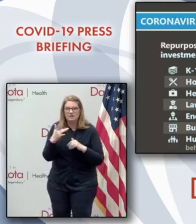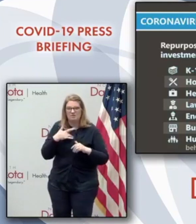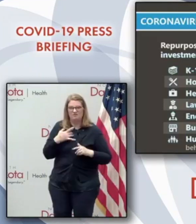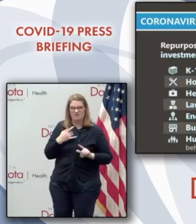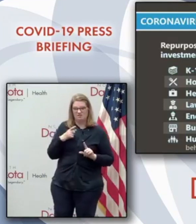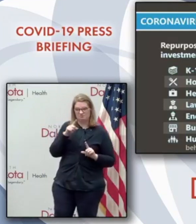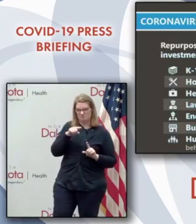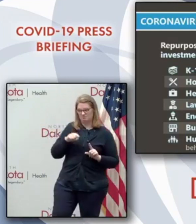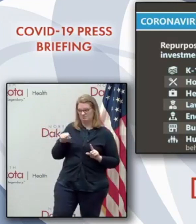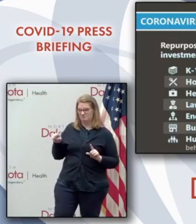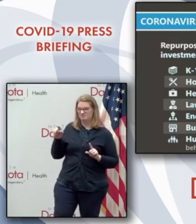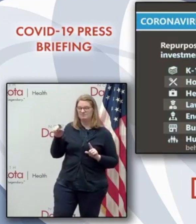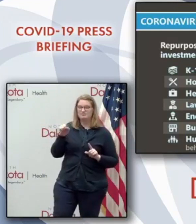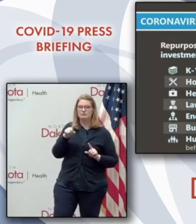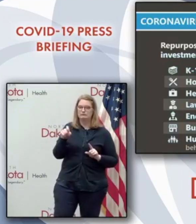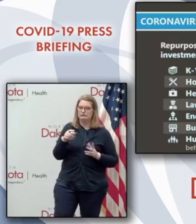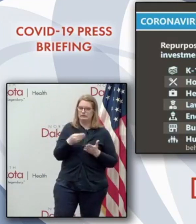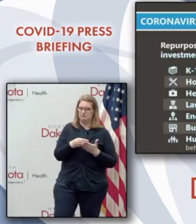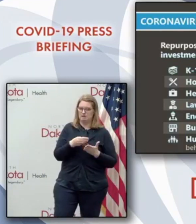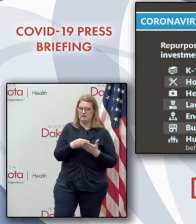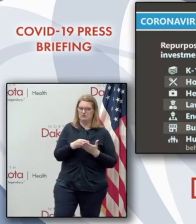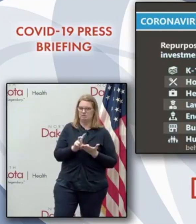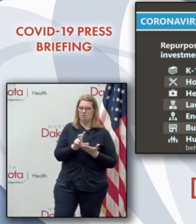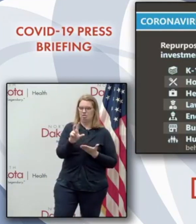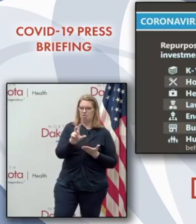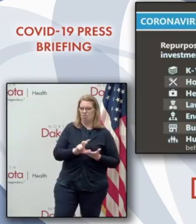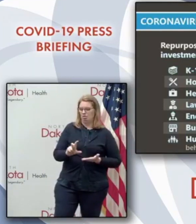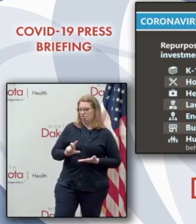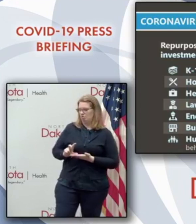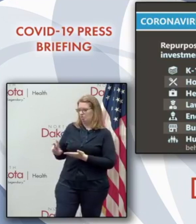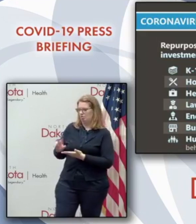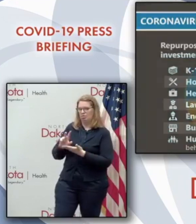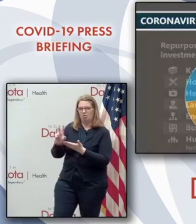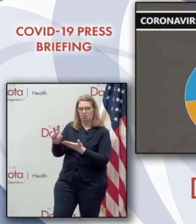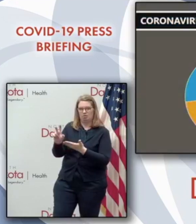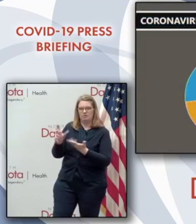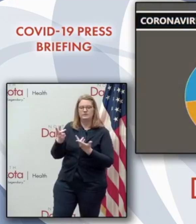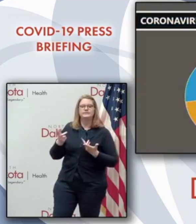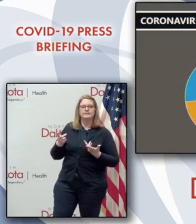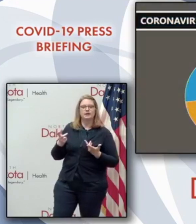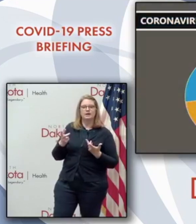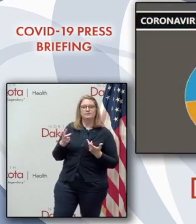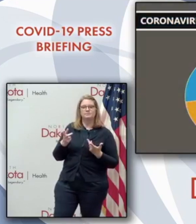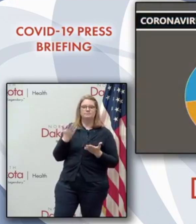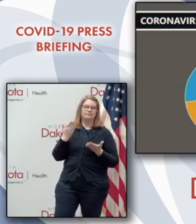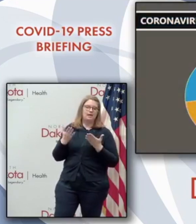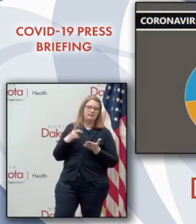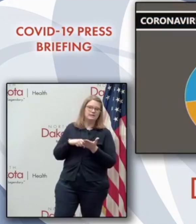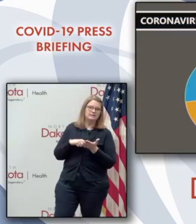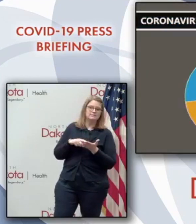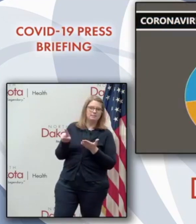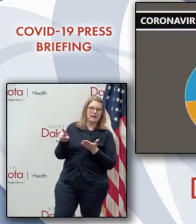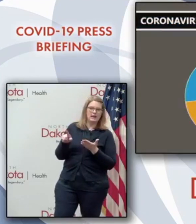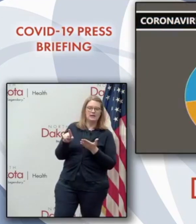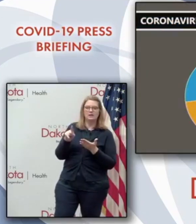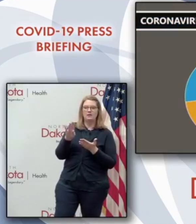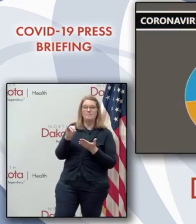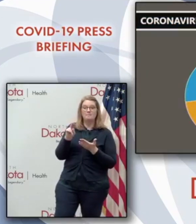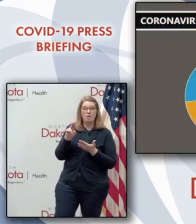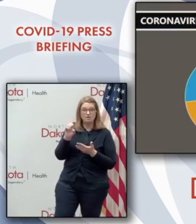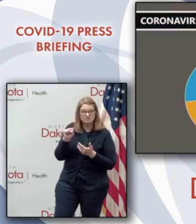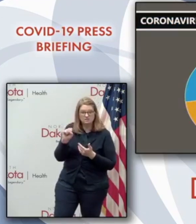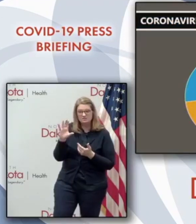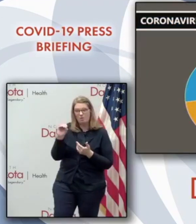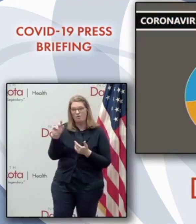grant is going to allow them to apply these grants towards incentives, whether it's paying bonuses for